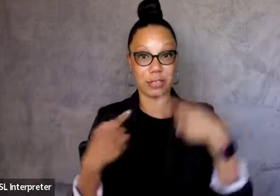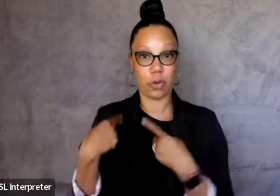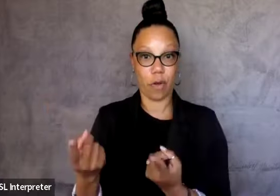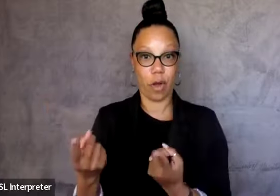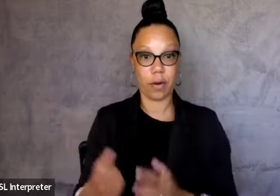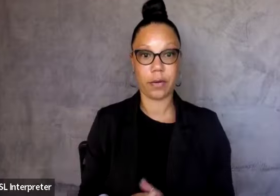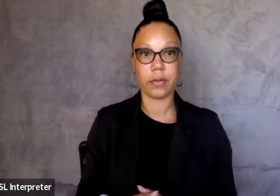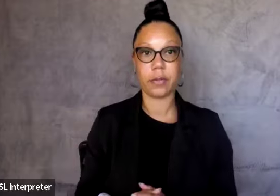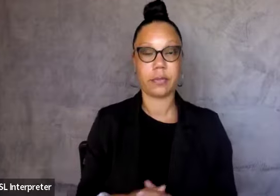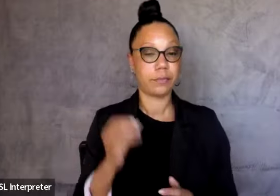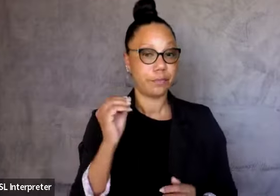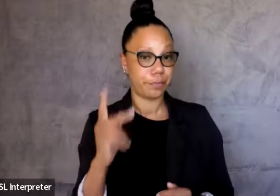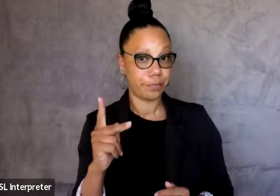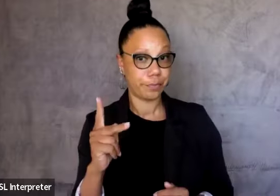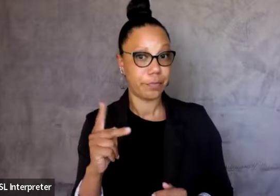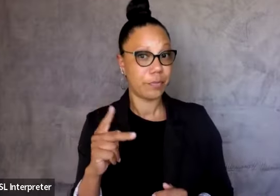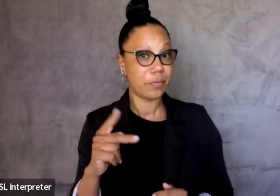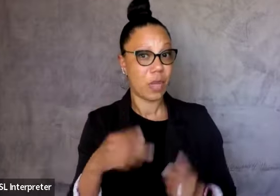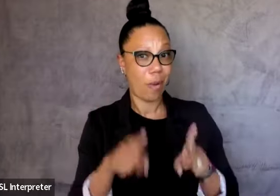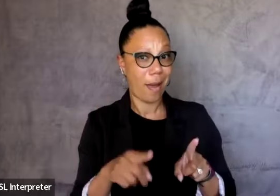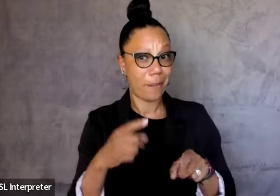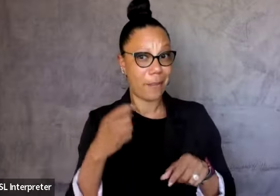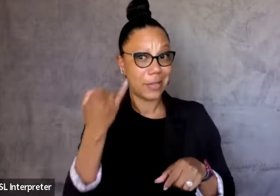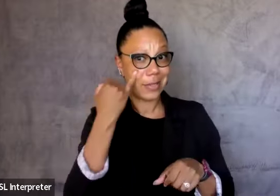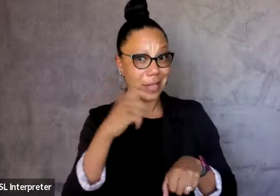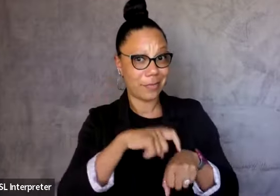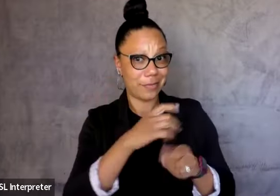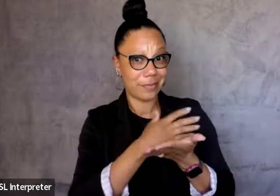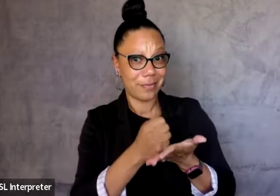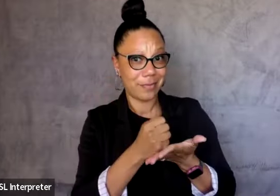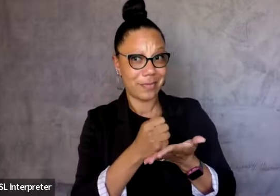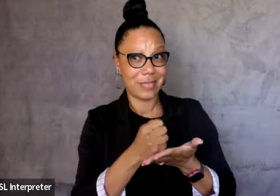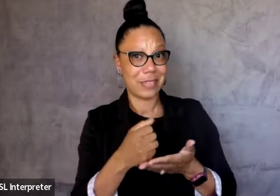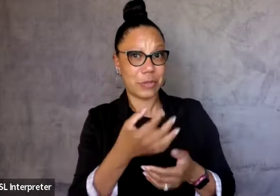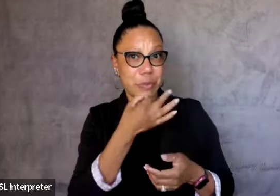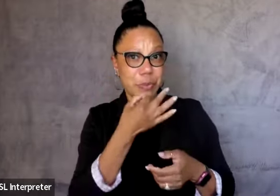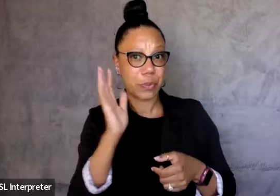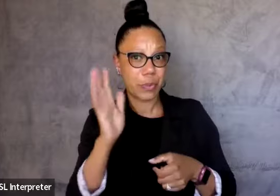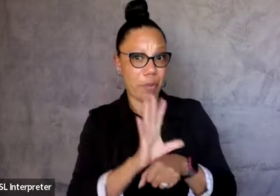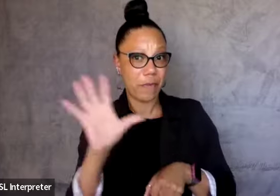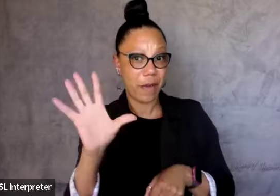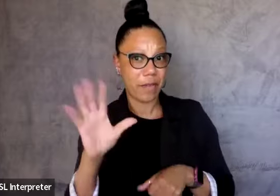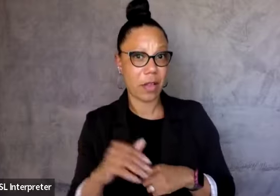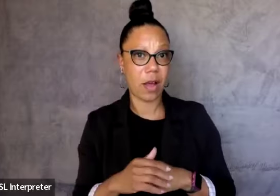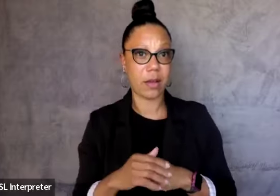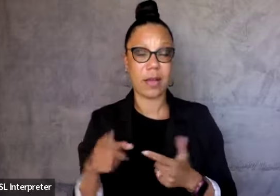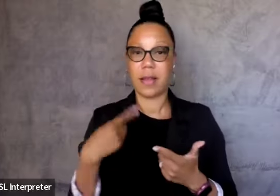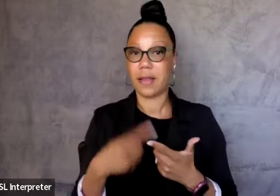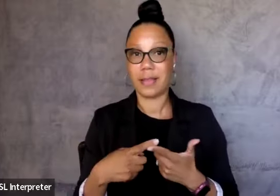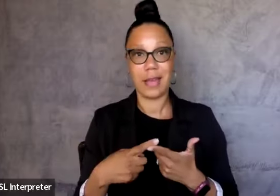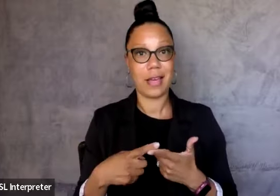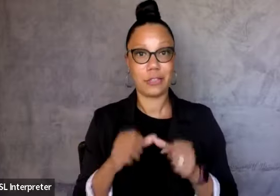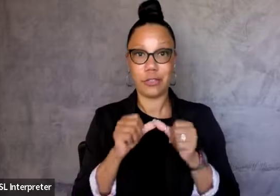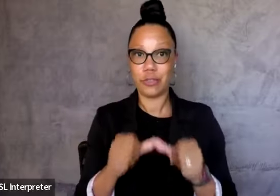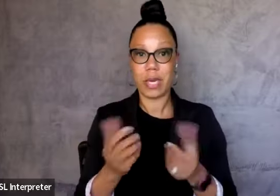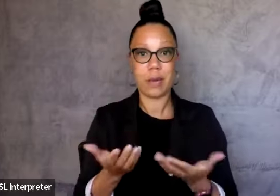Okay, so, and what happens if we run out of time? I mean, we're coming up on 5, so. You keep on moving unless there's a